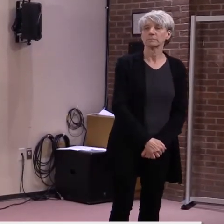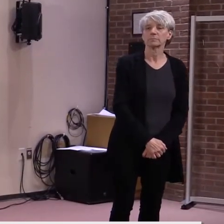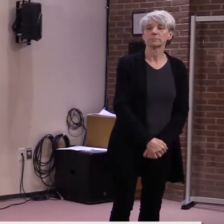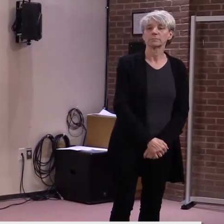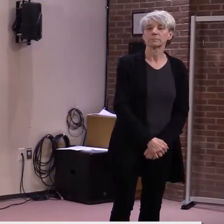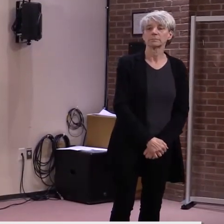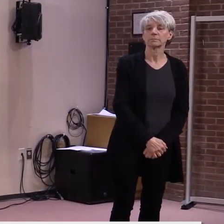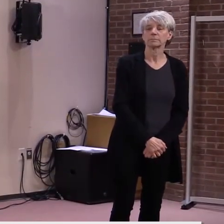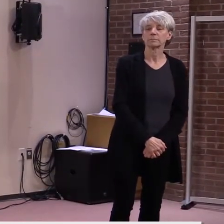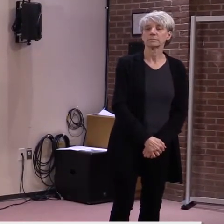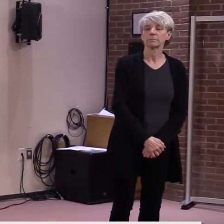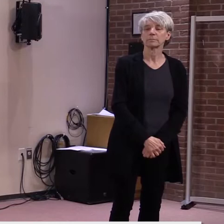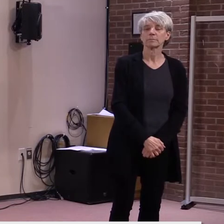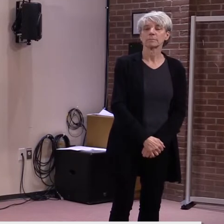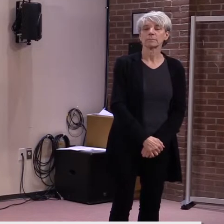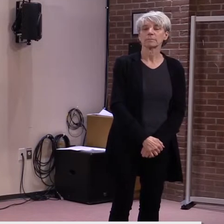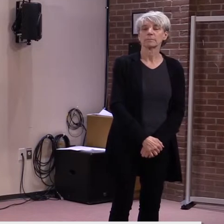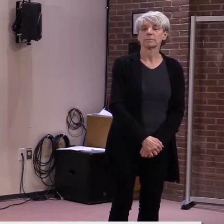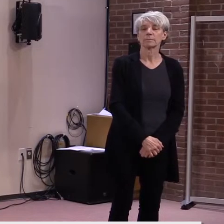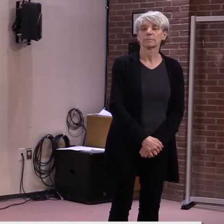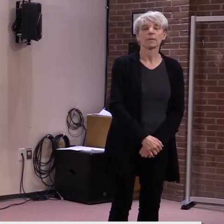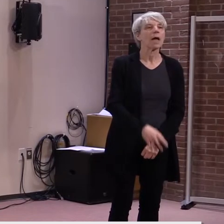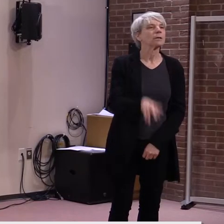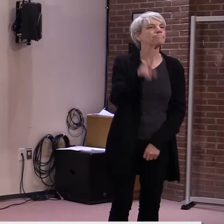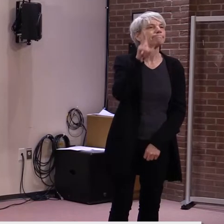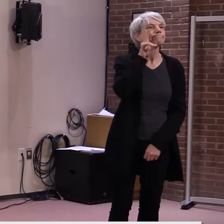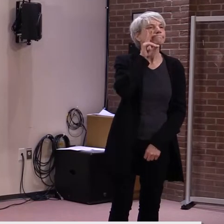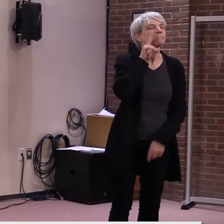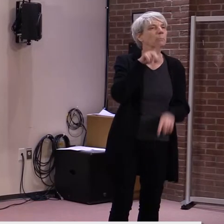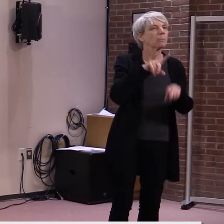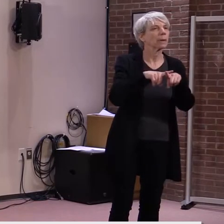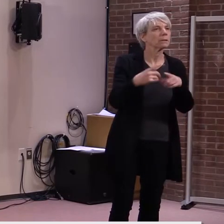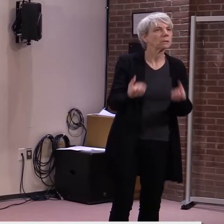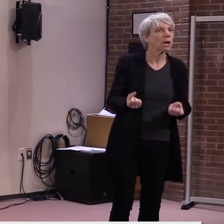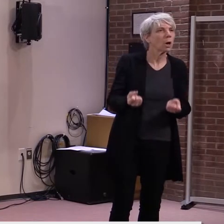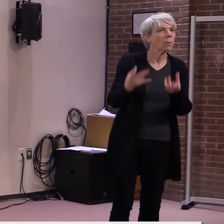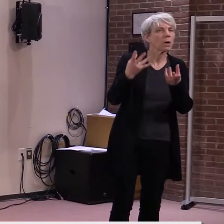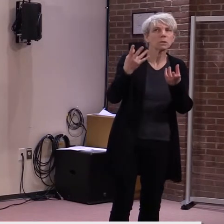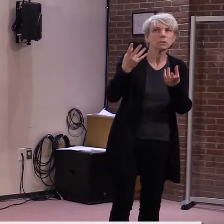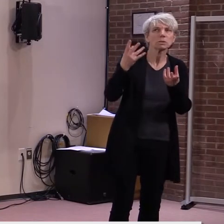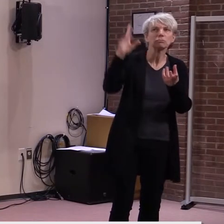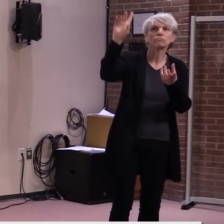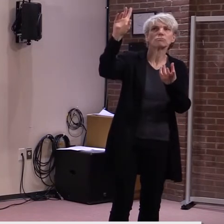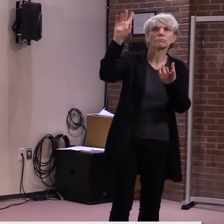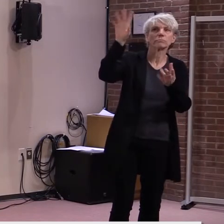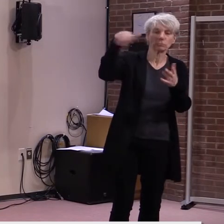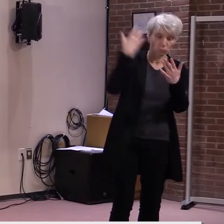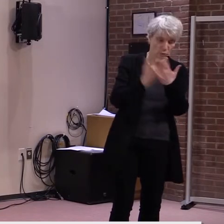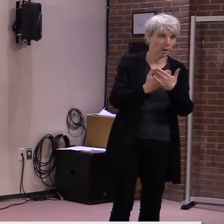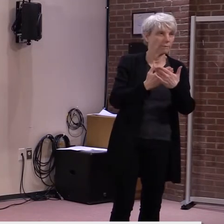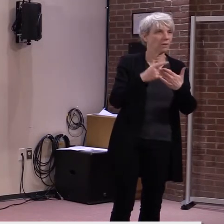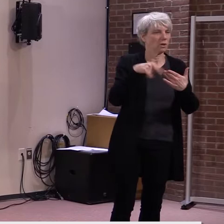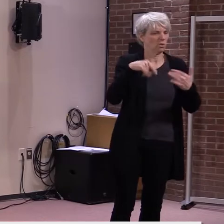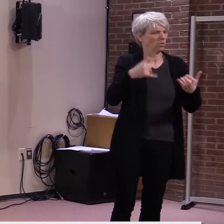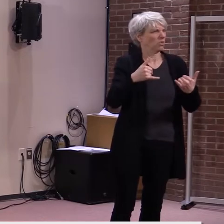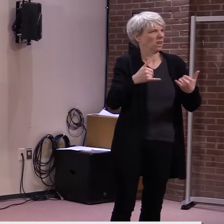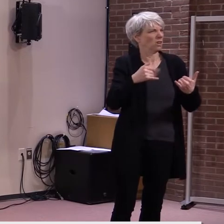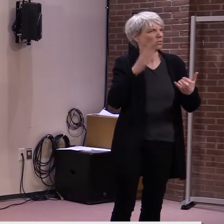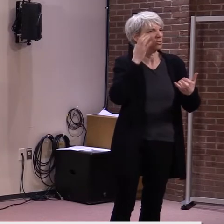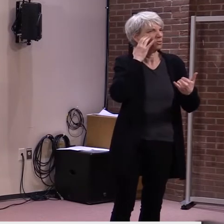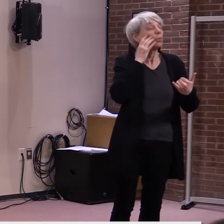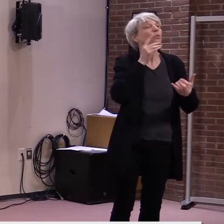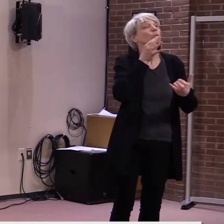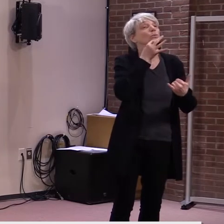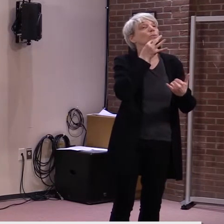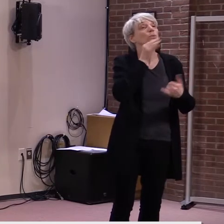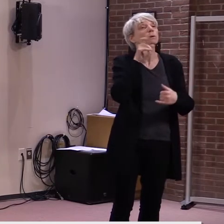Lisa, it'll all depend on our allocation, and we don't get our allocation until sometime today. The governor will have some information when he